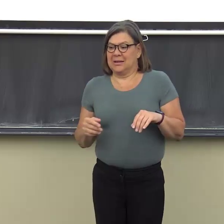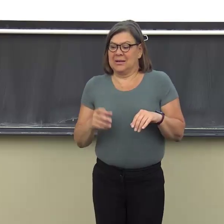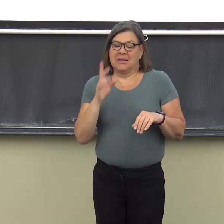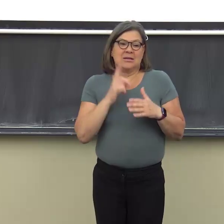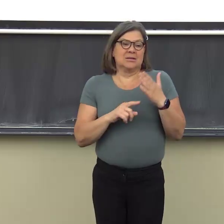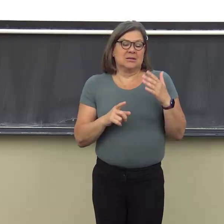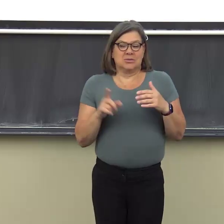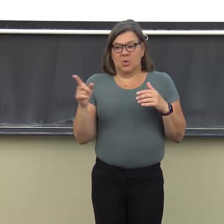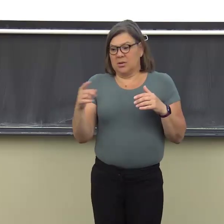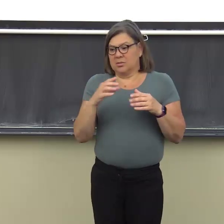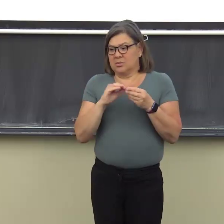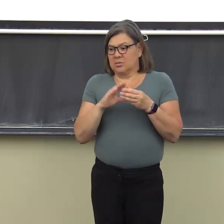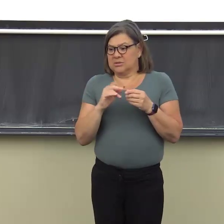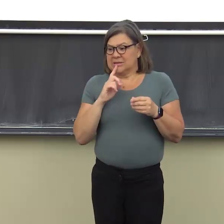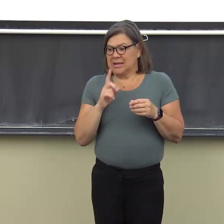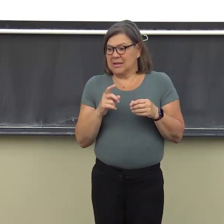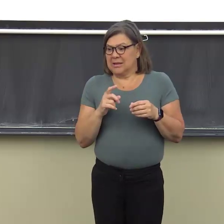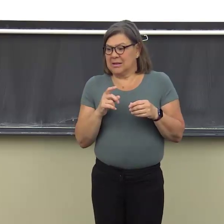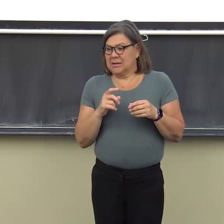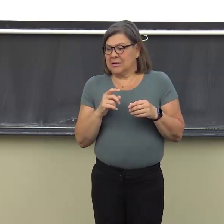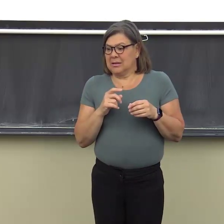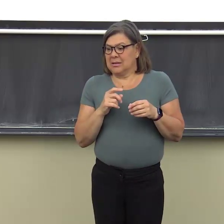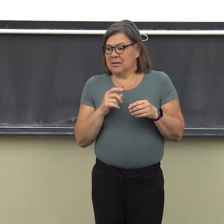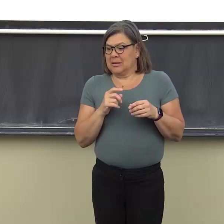John was saying, which is accessibility.